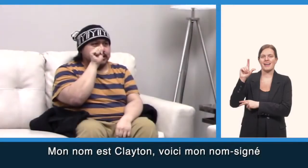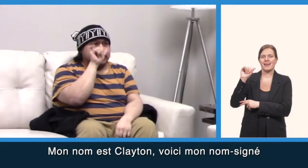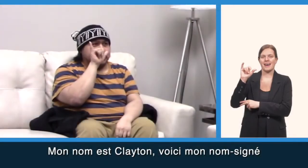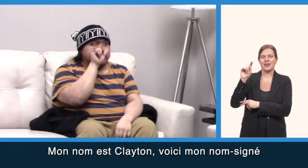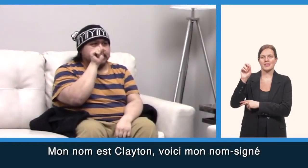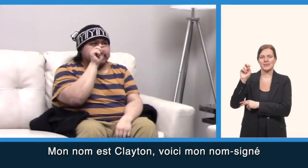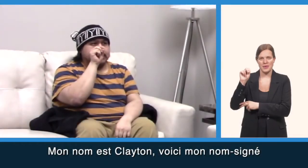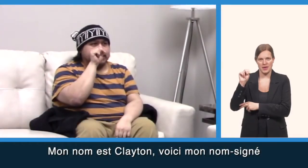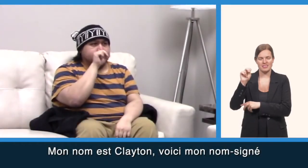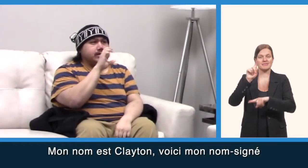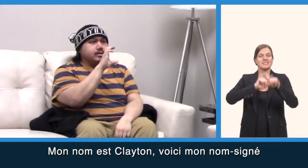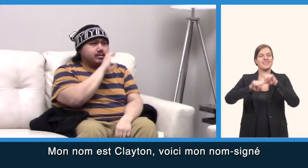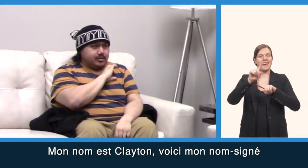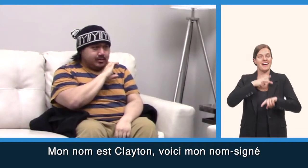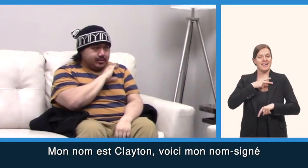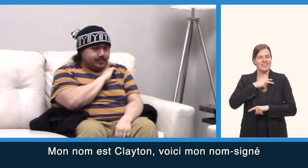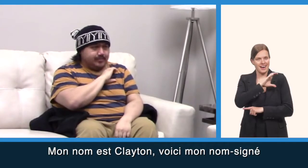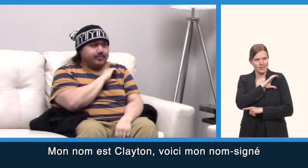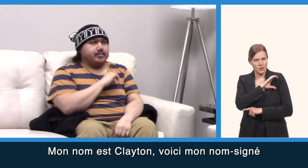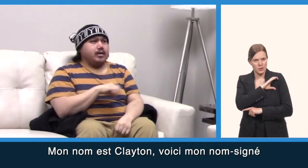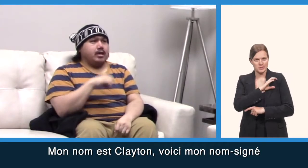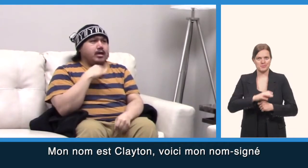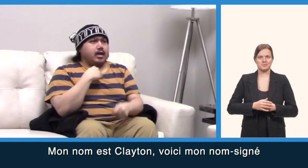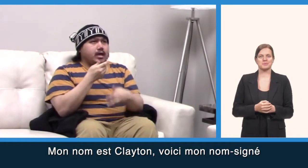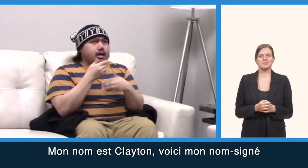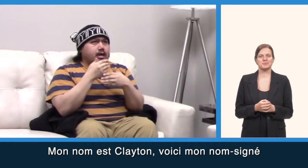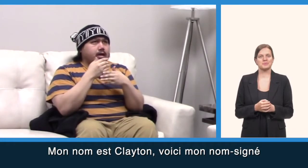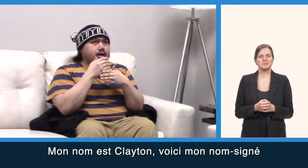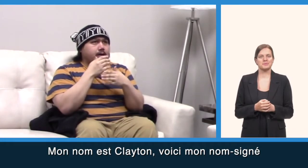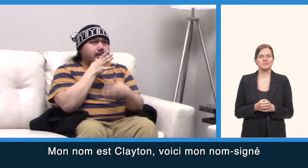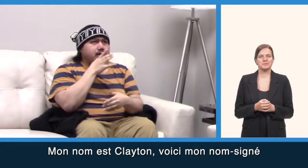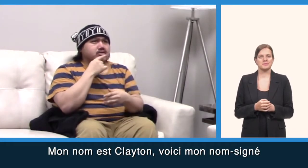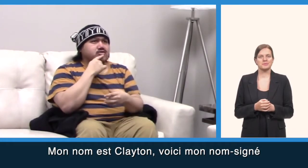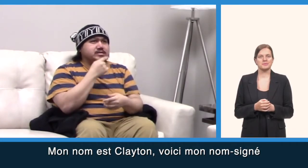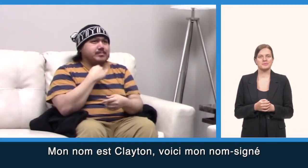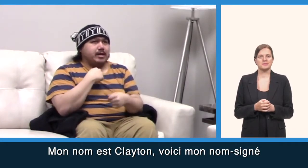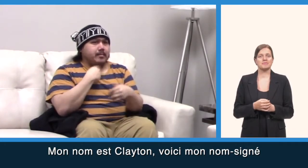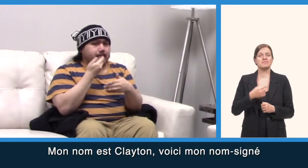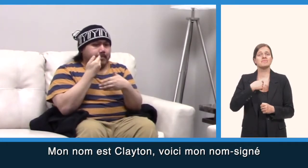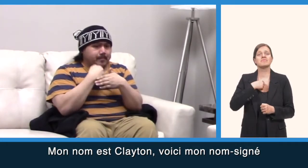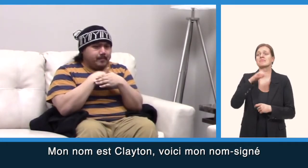Okay, my name is Clayton. This is my name sign.